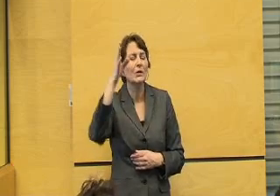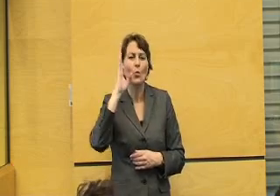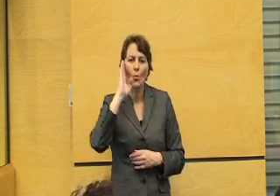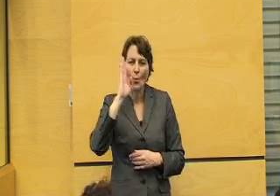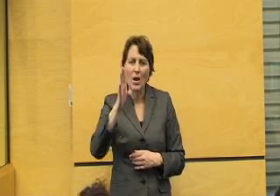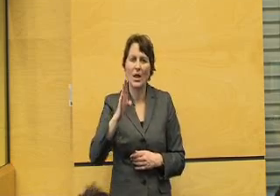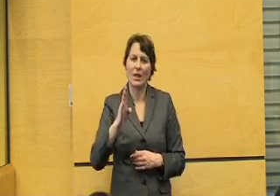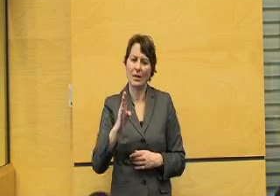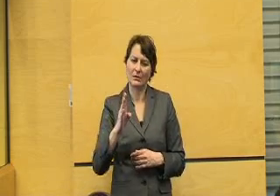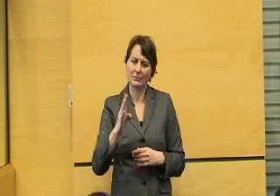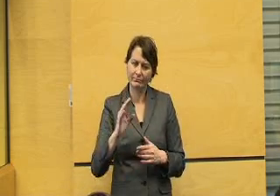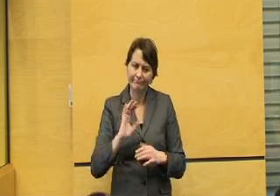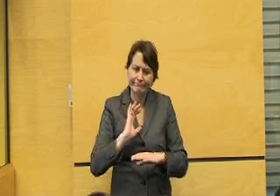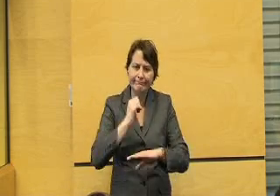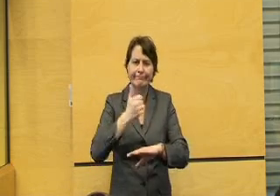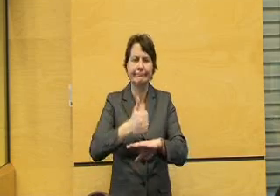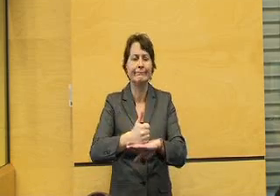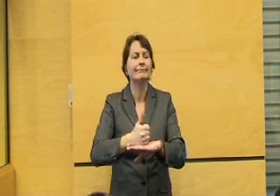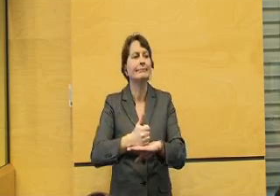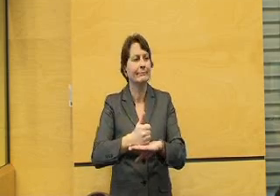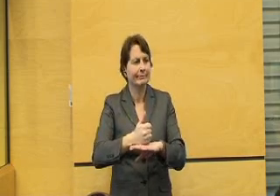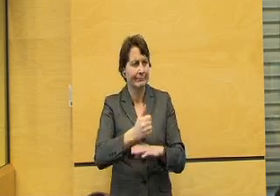make sure that you will